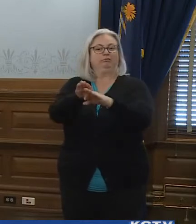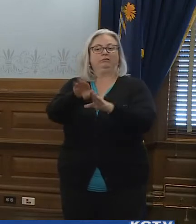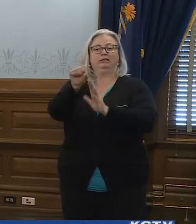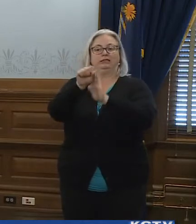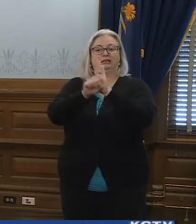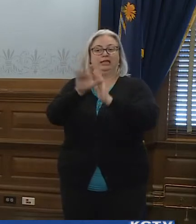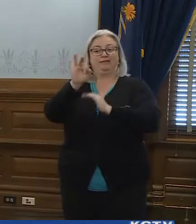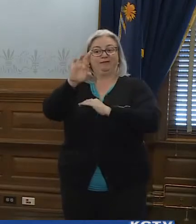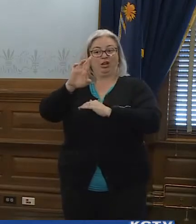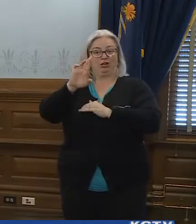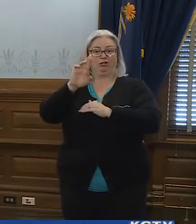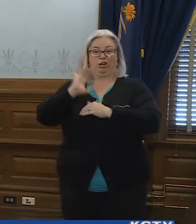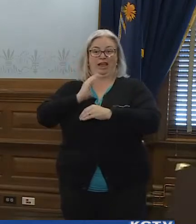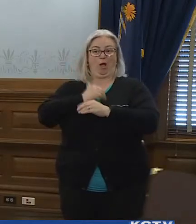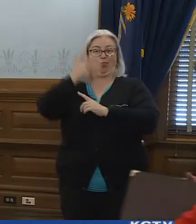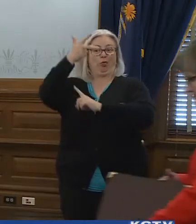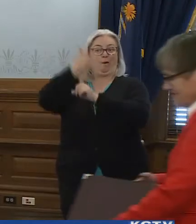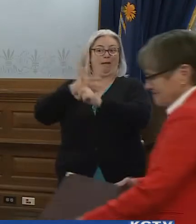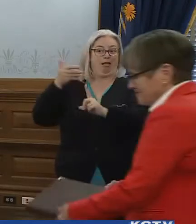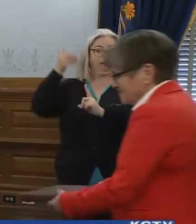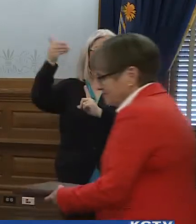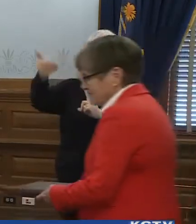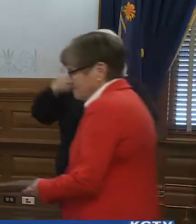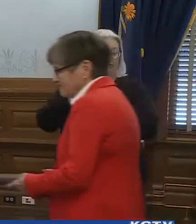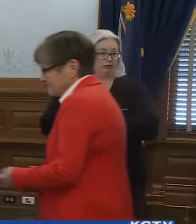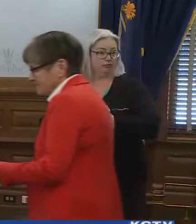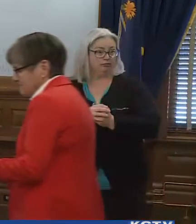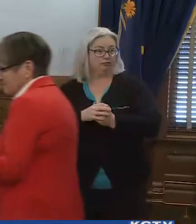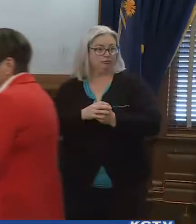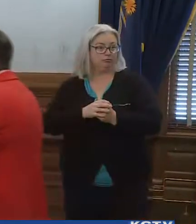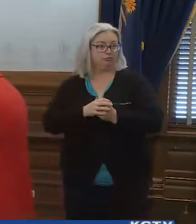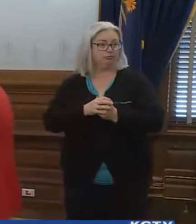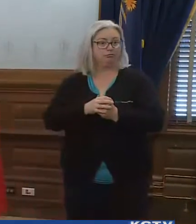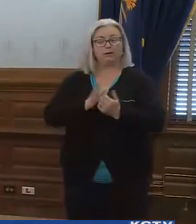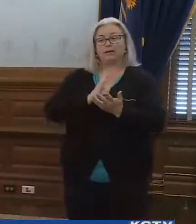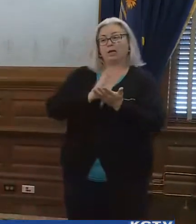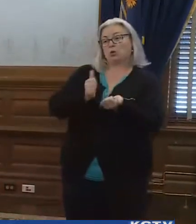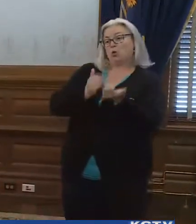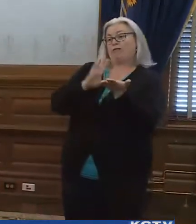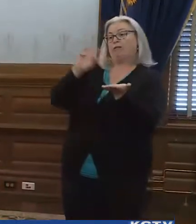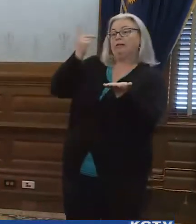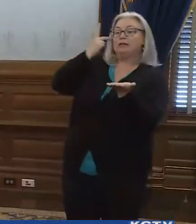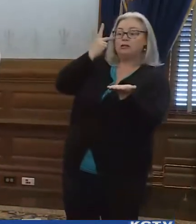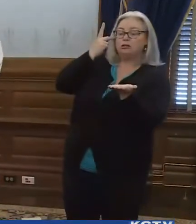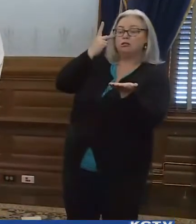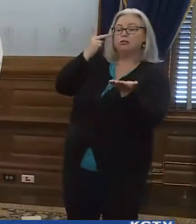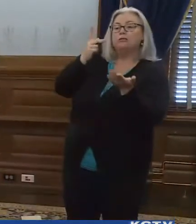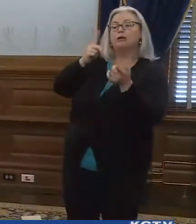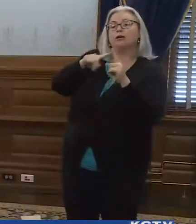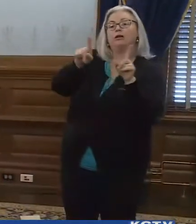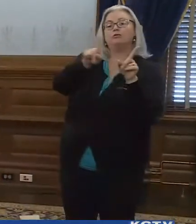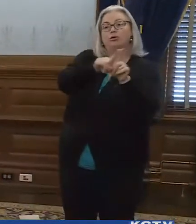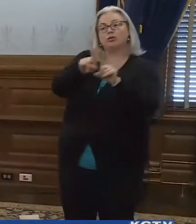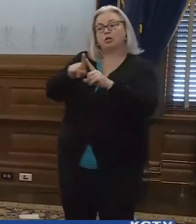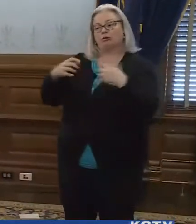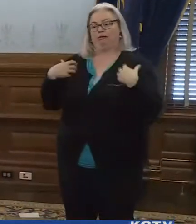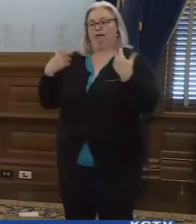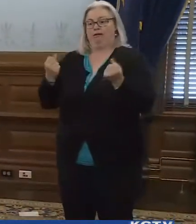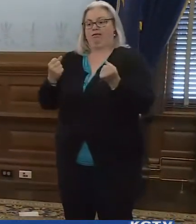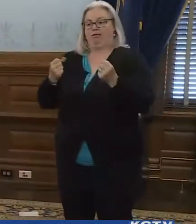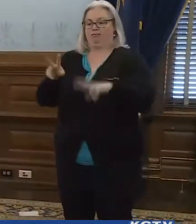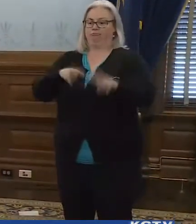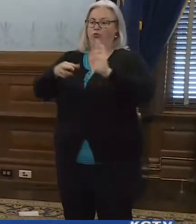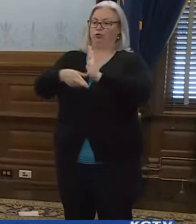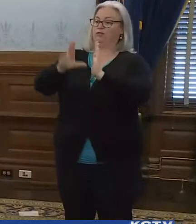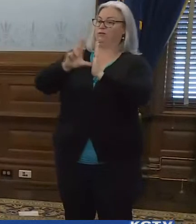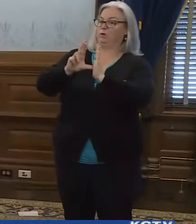Ours is a few months off. But if you guys could offer maybe even a political, but also a health